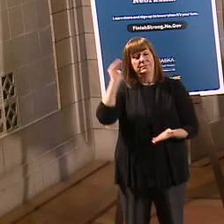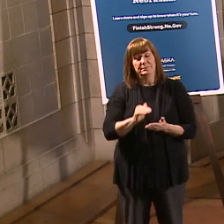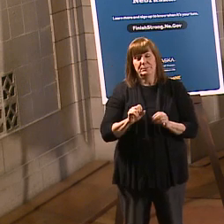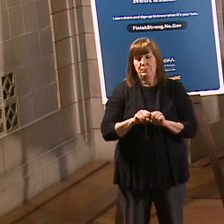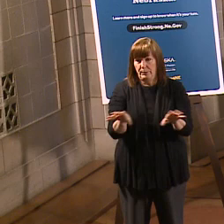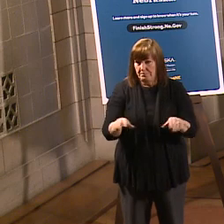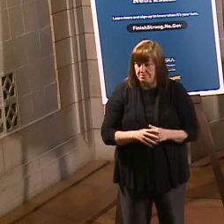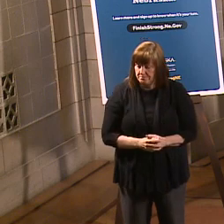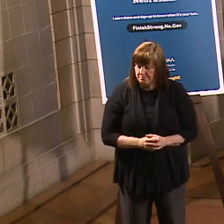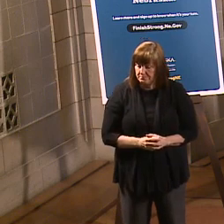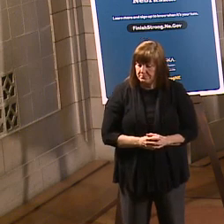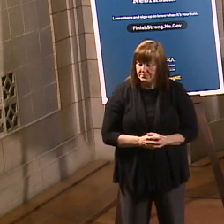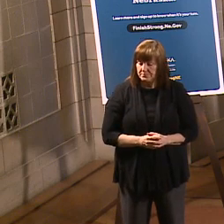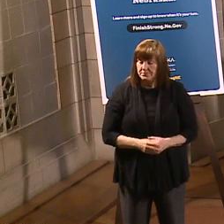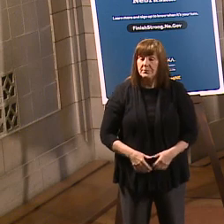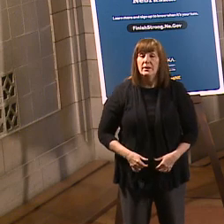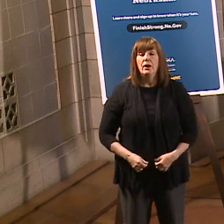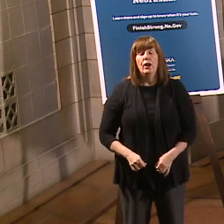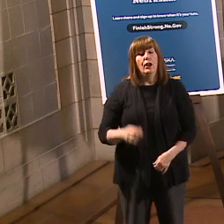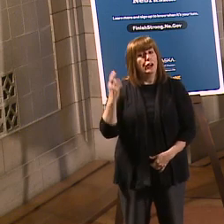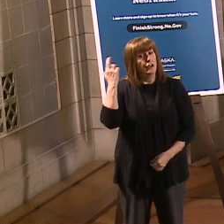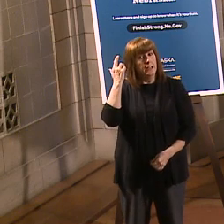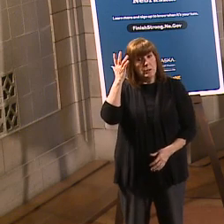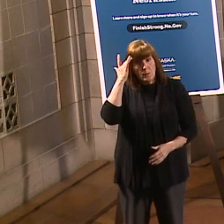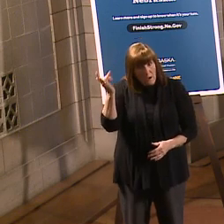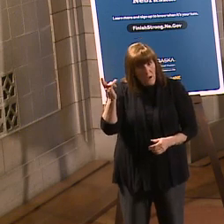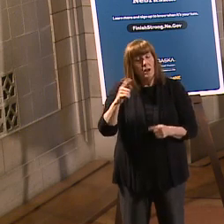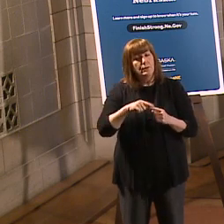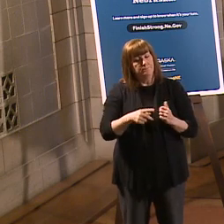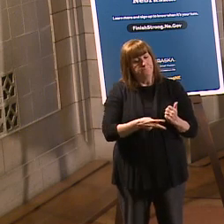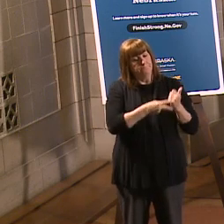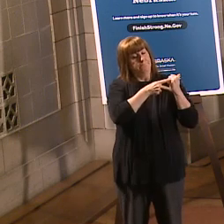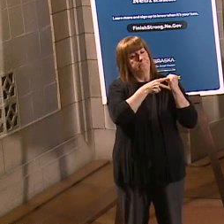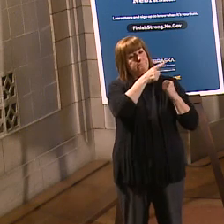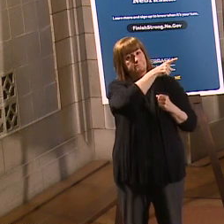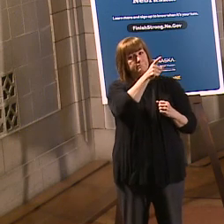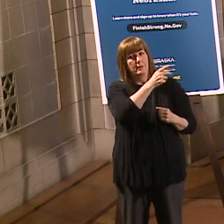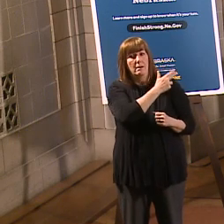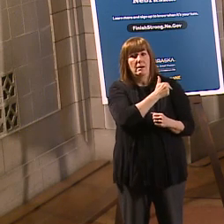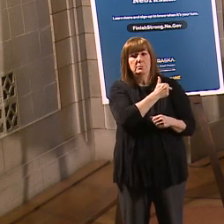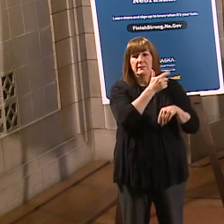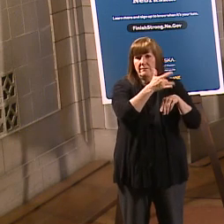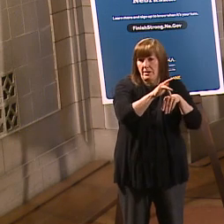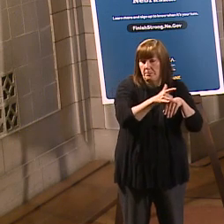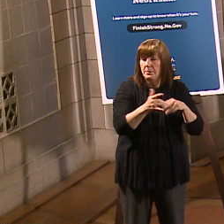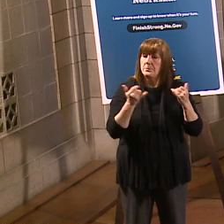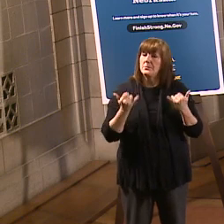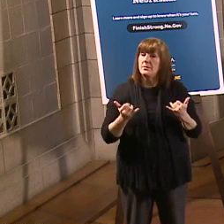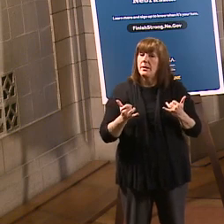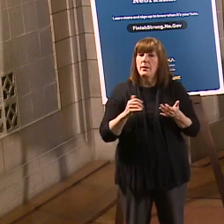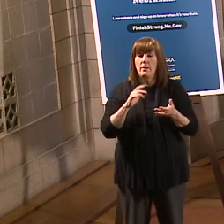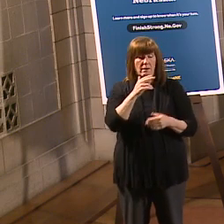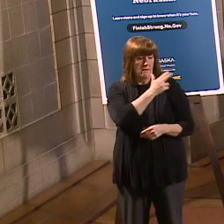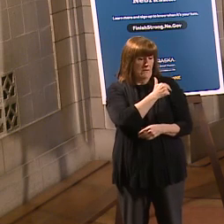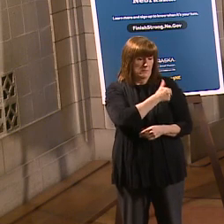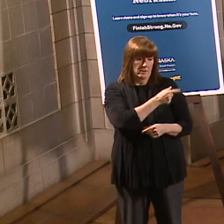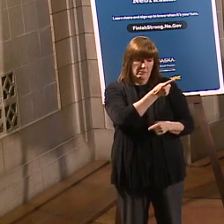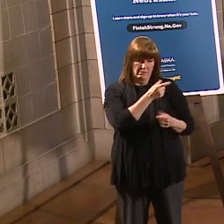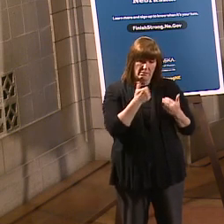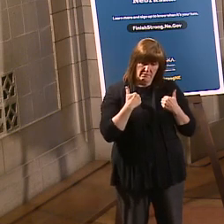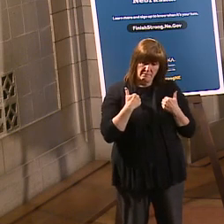virus. And of course, the reason we're doing that is to preserve our hospital capacity. Right now, we're looking at a hospital capacity